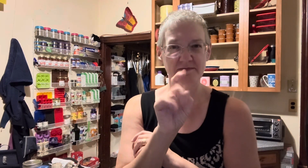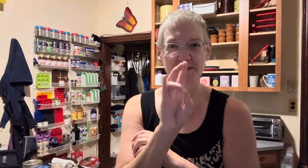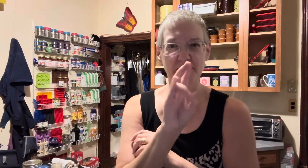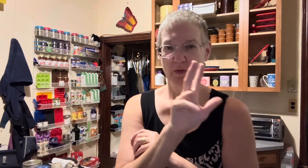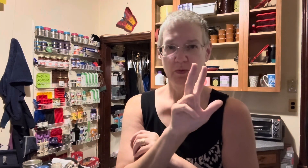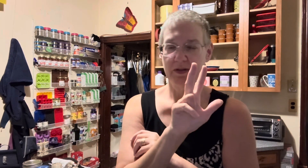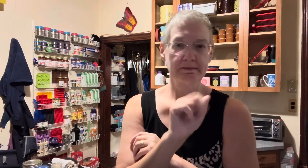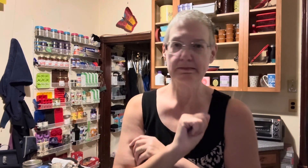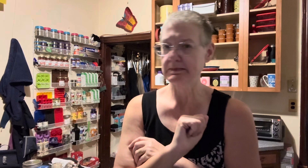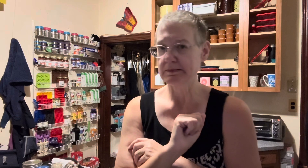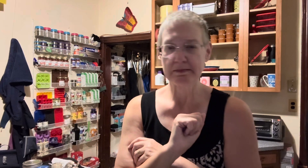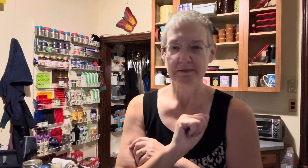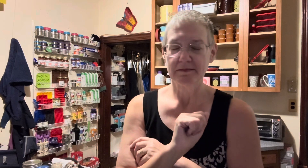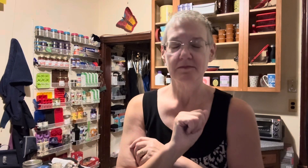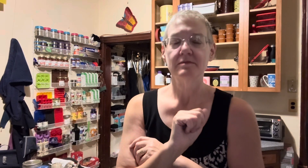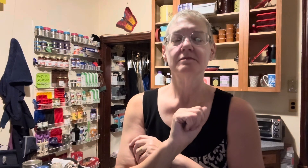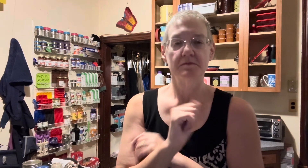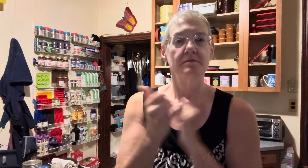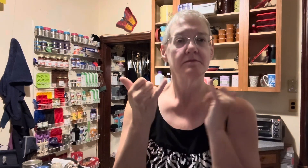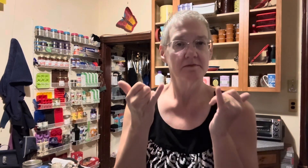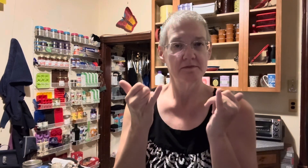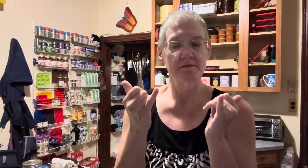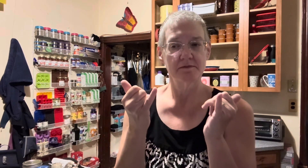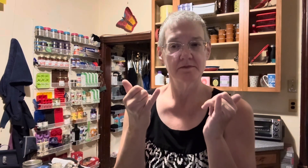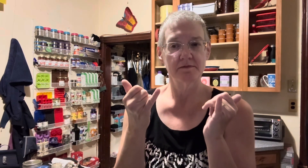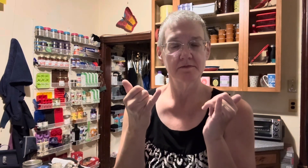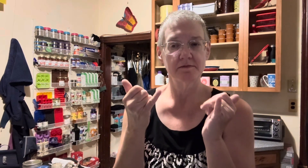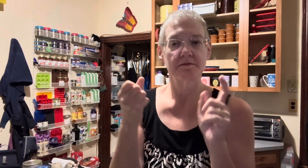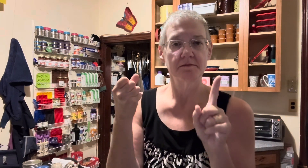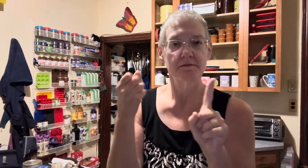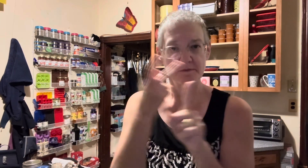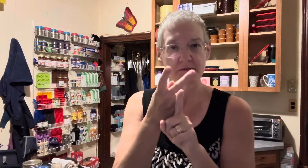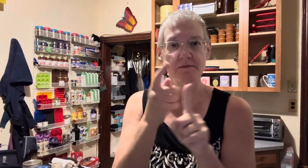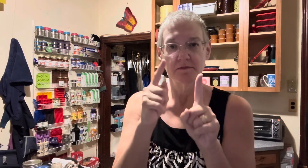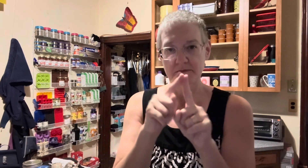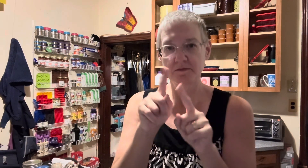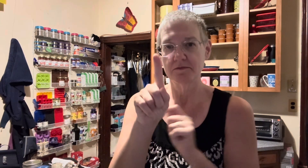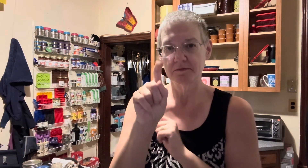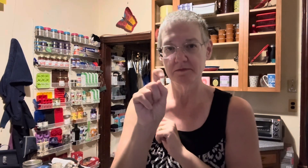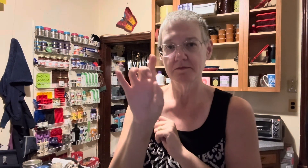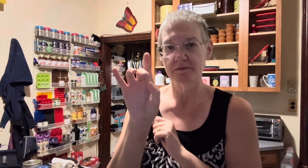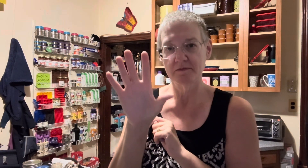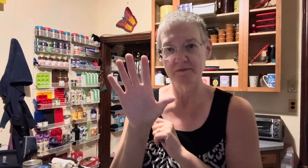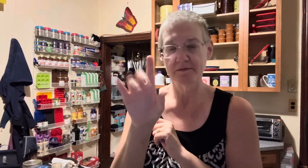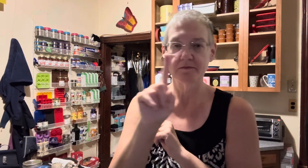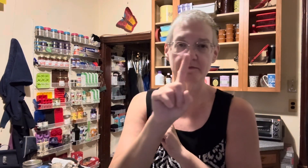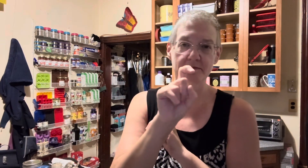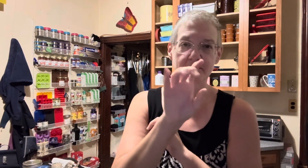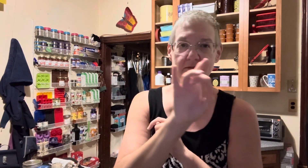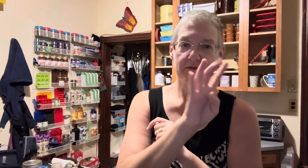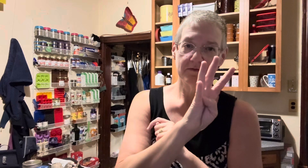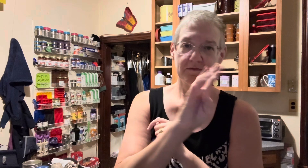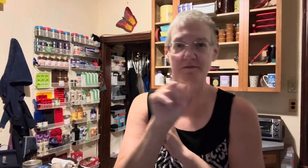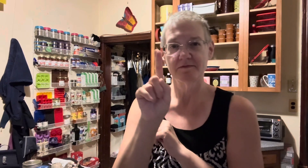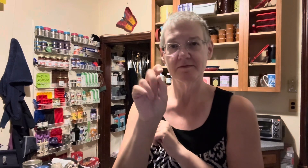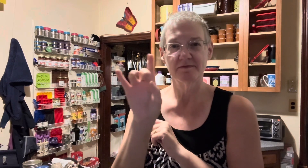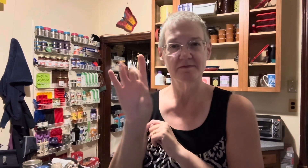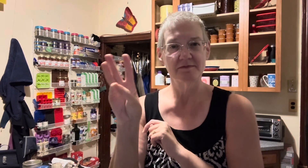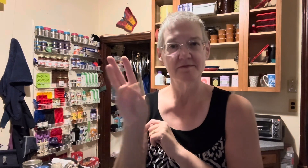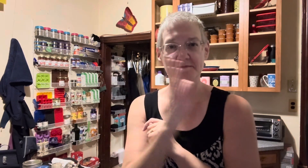actually, it was 173. That's way too thin. So now he tends to fluctuate between 184 and 186.